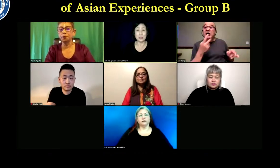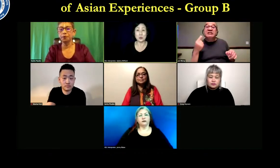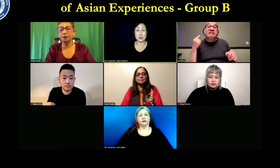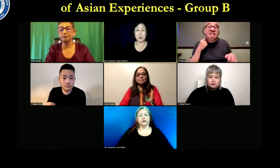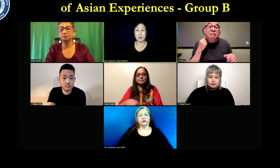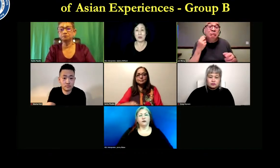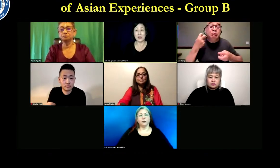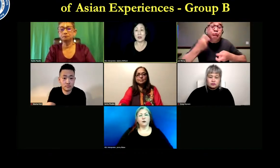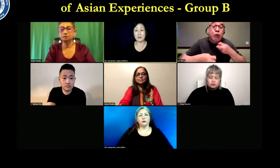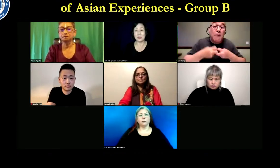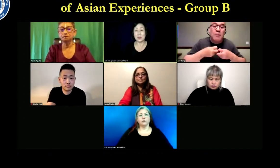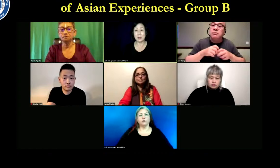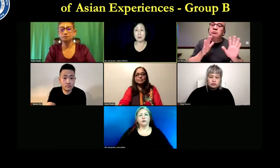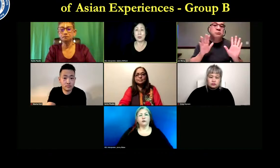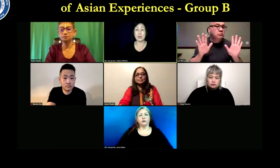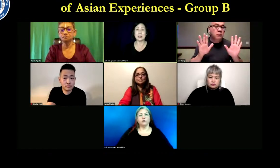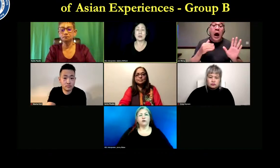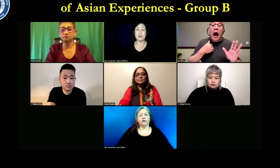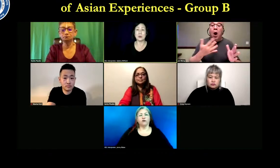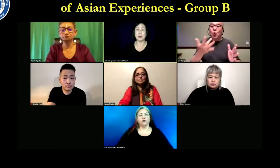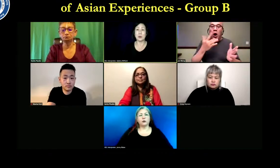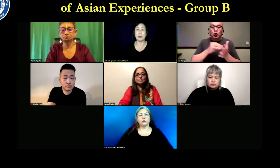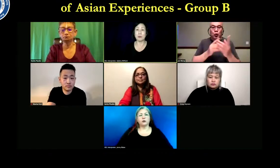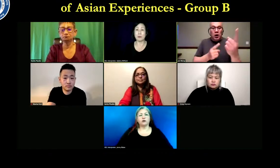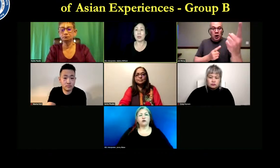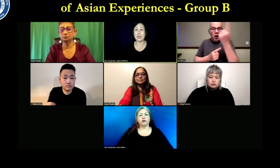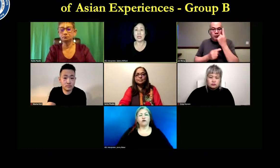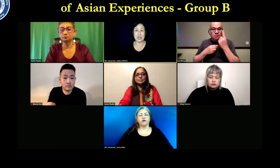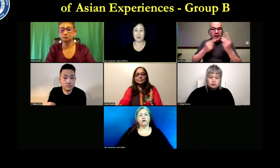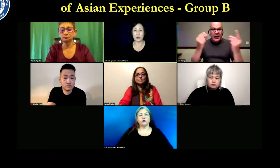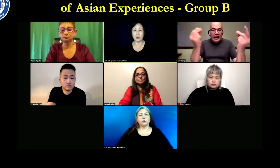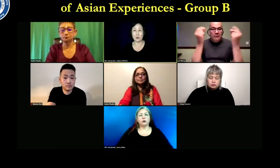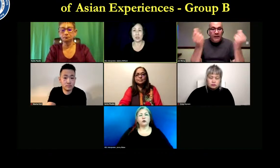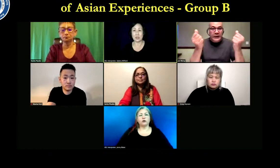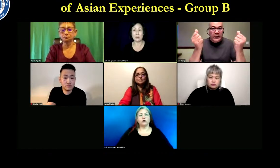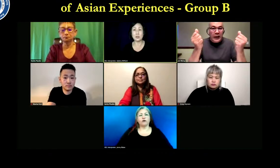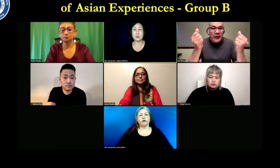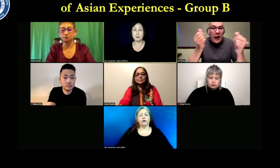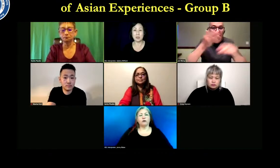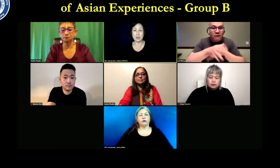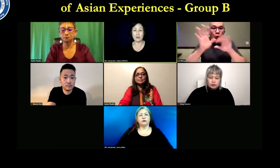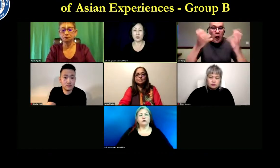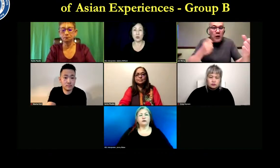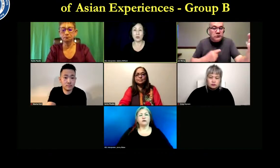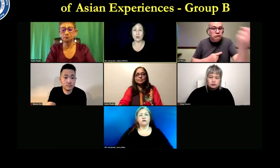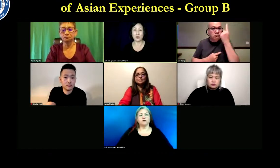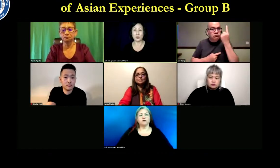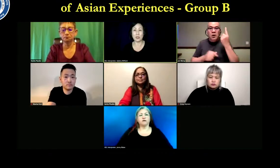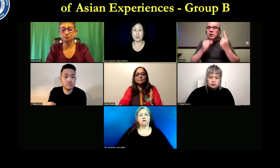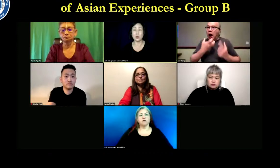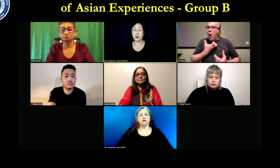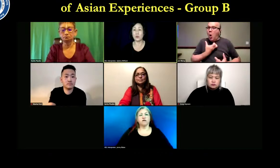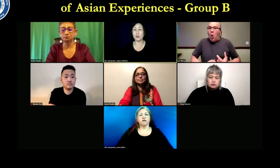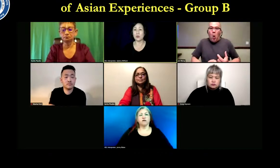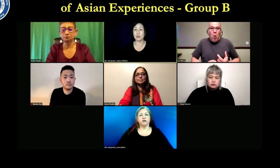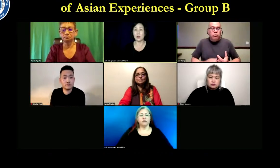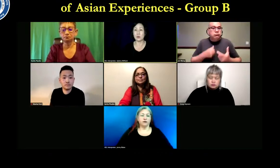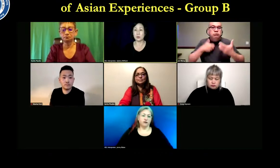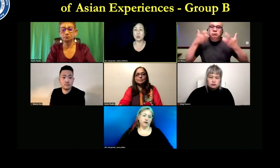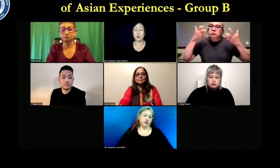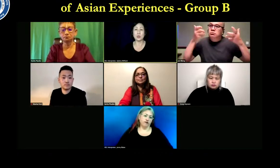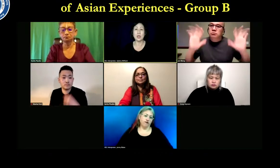don't threaten the students, don't make fun of somebody because of anything, for any reason. Come to me immediately if you ever feel threatened or